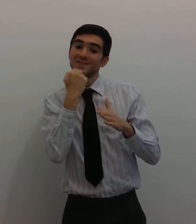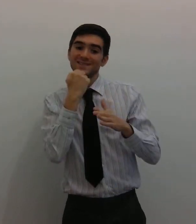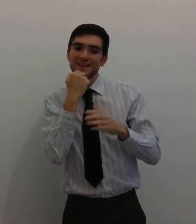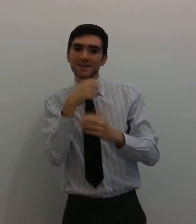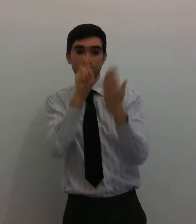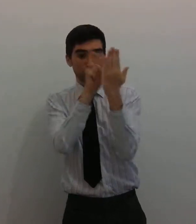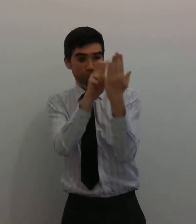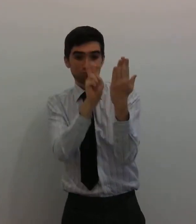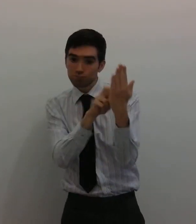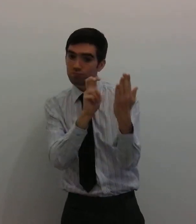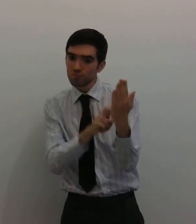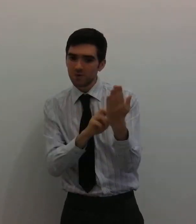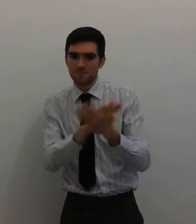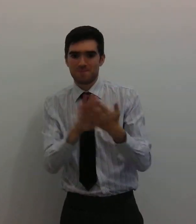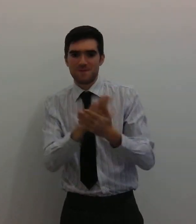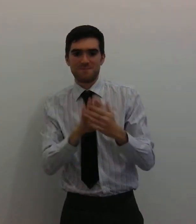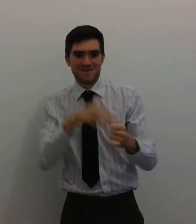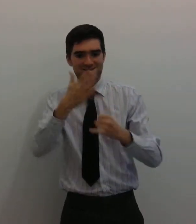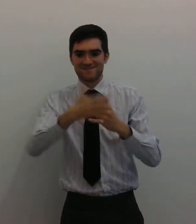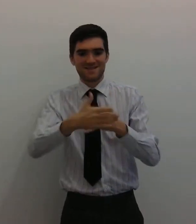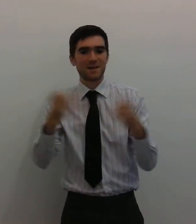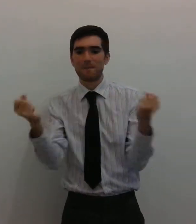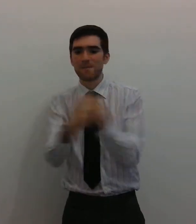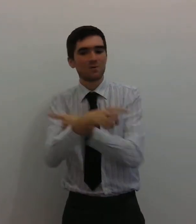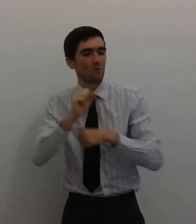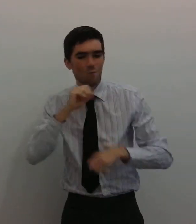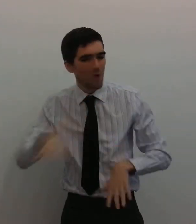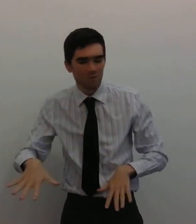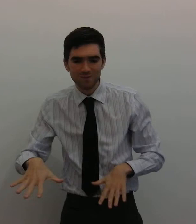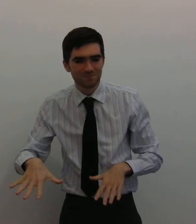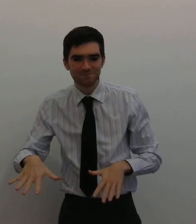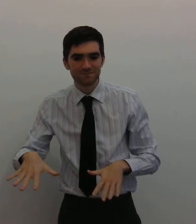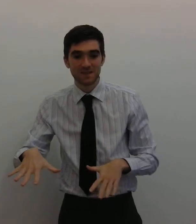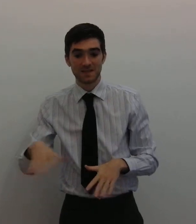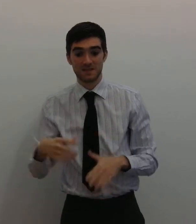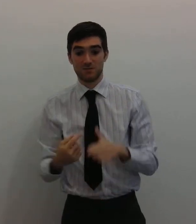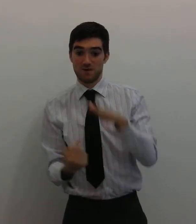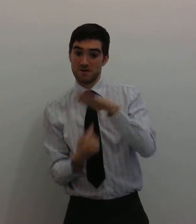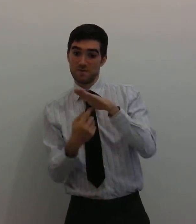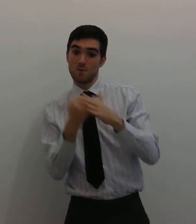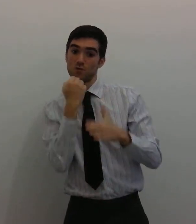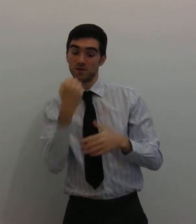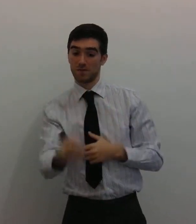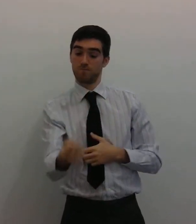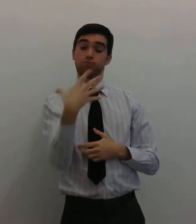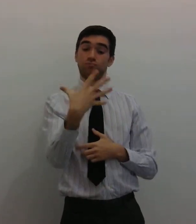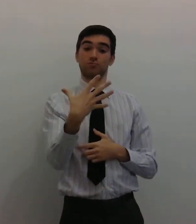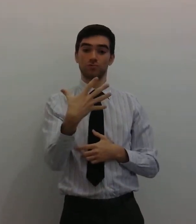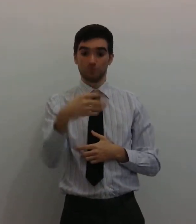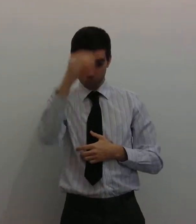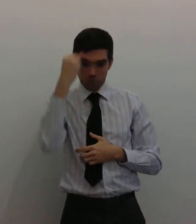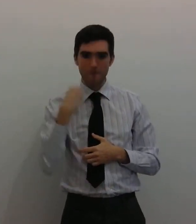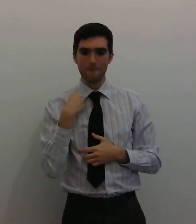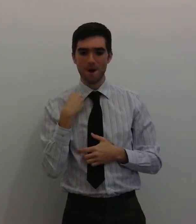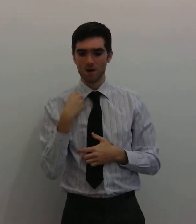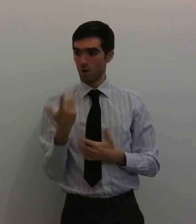missed. Key date will come up, remind you that it's due today. You print off